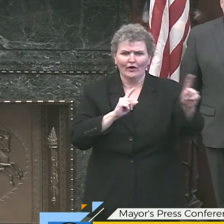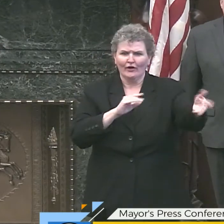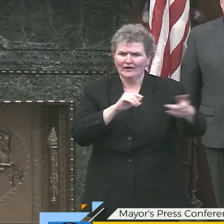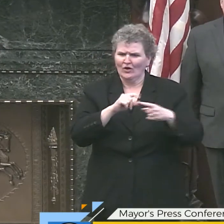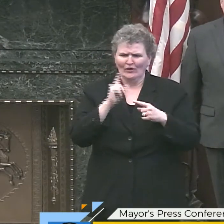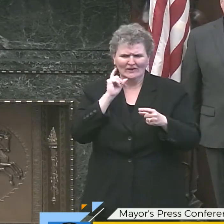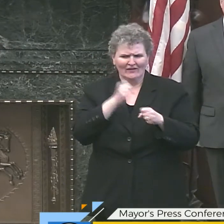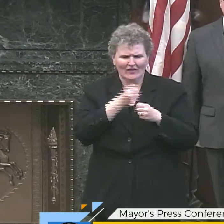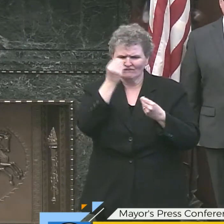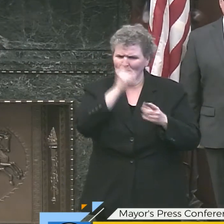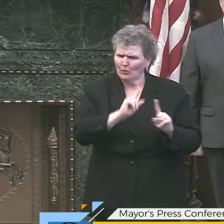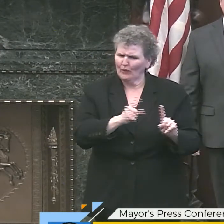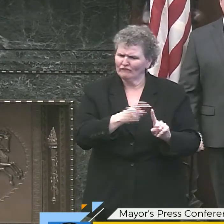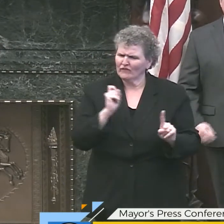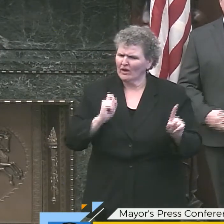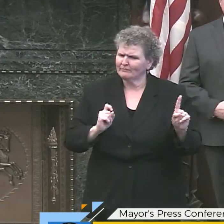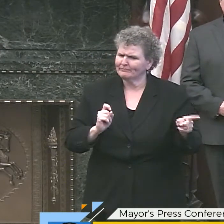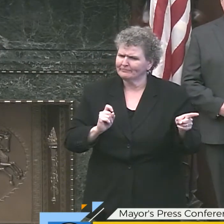actively pursuing